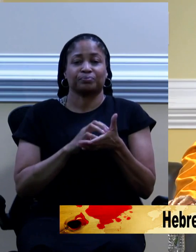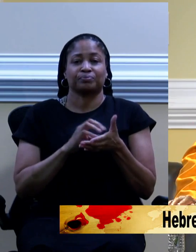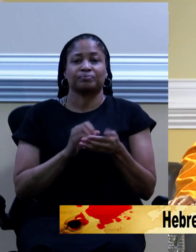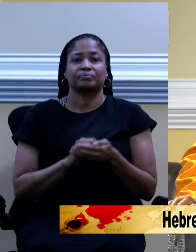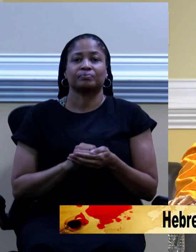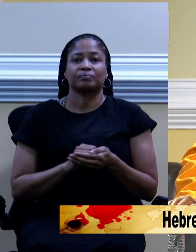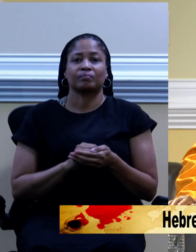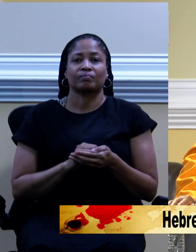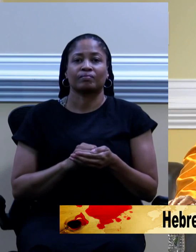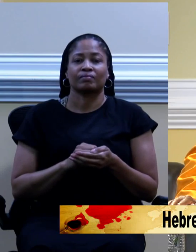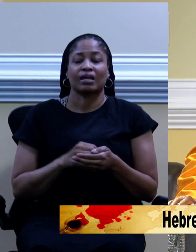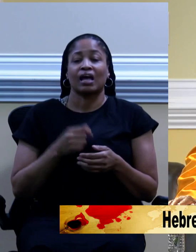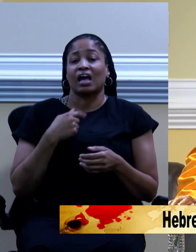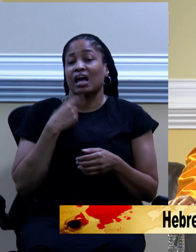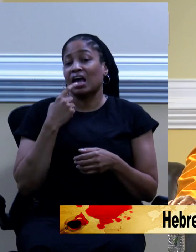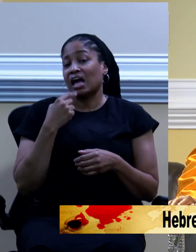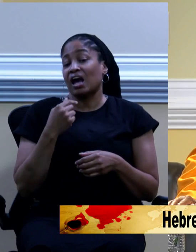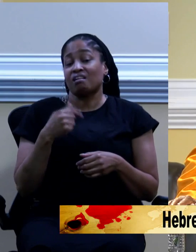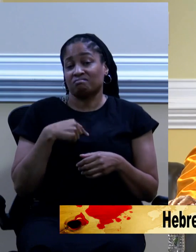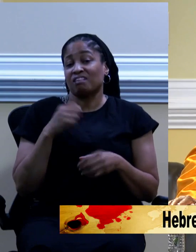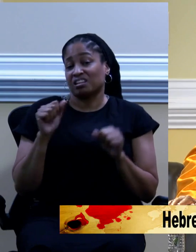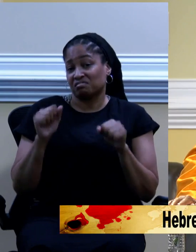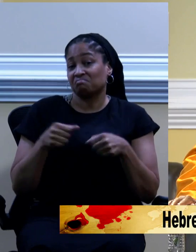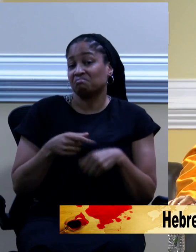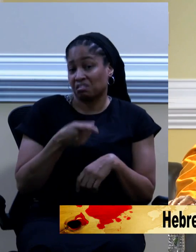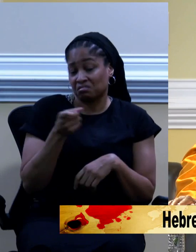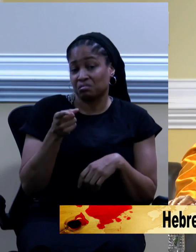I could tell you this, but it's better when you read it with your own eye.